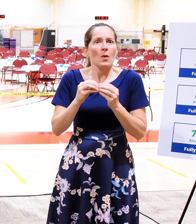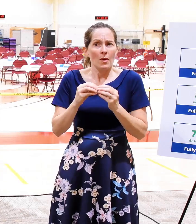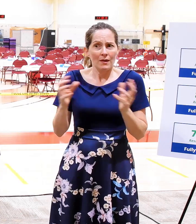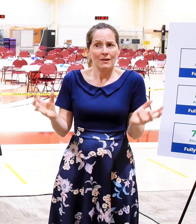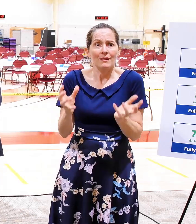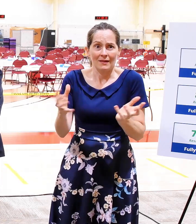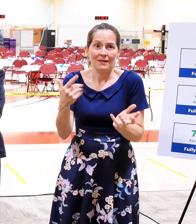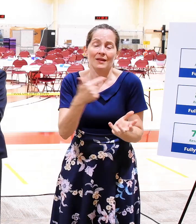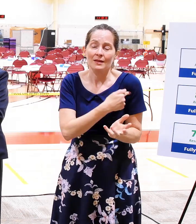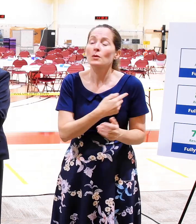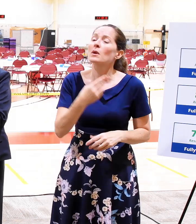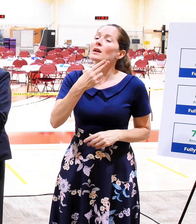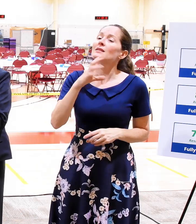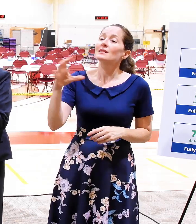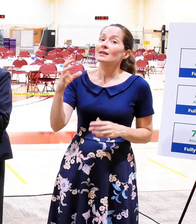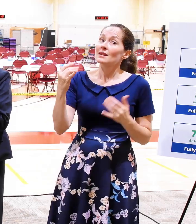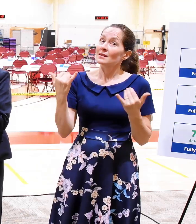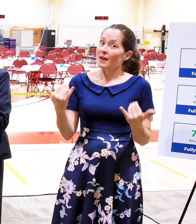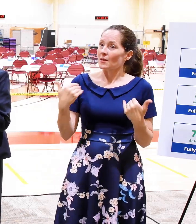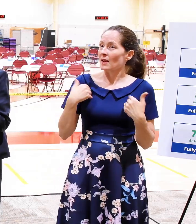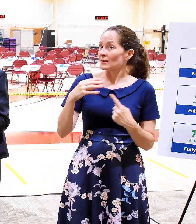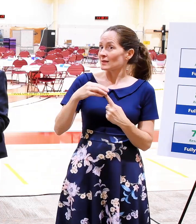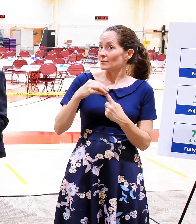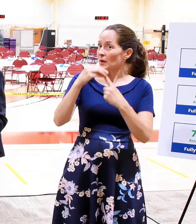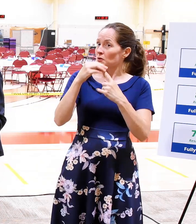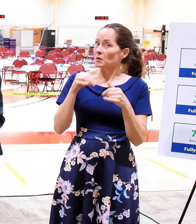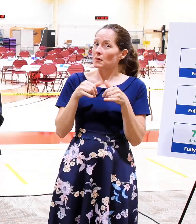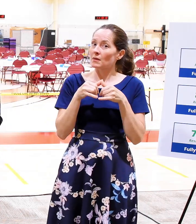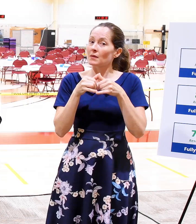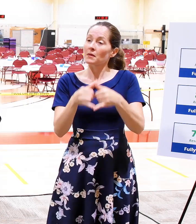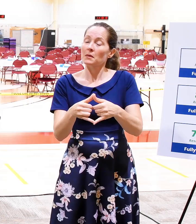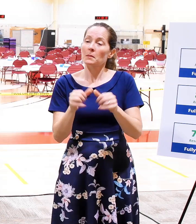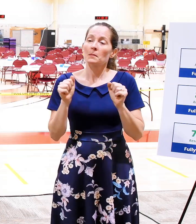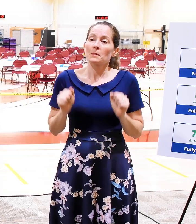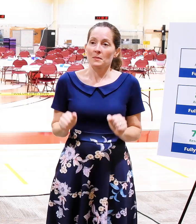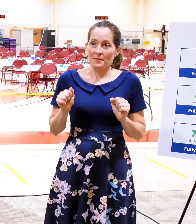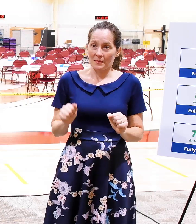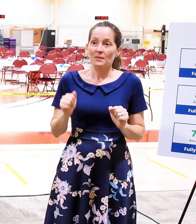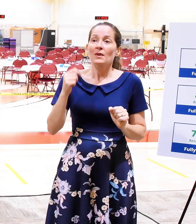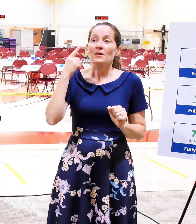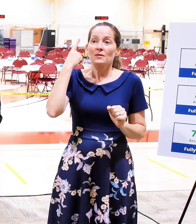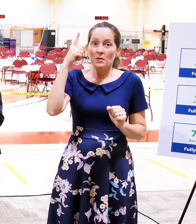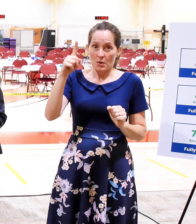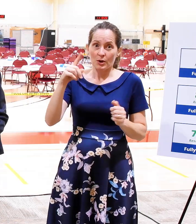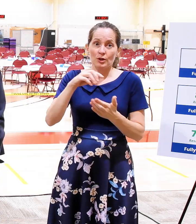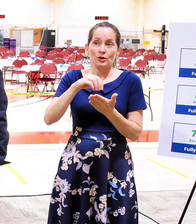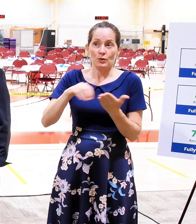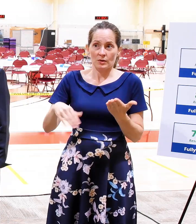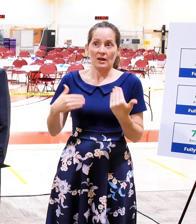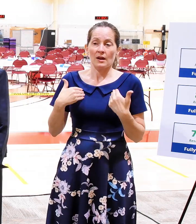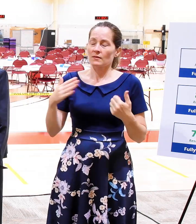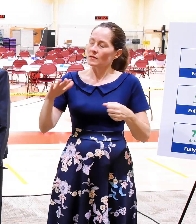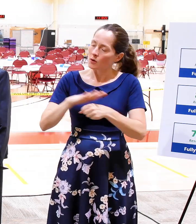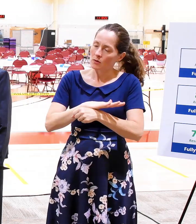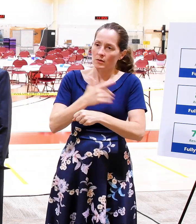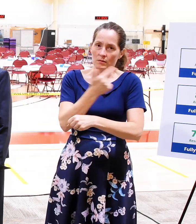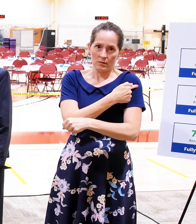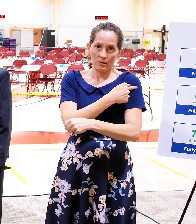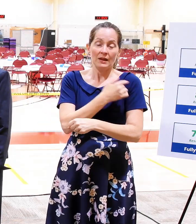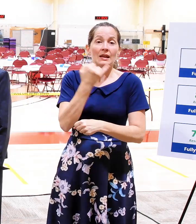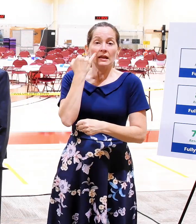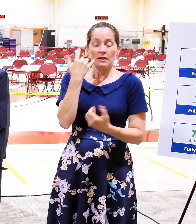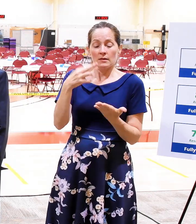is now offering a special incentive to eligible students who are fully vaccinated. Students who are enrolled and have an